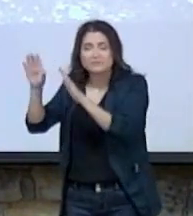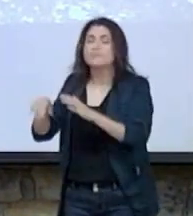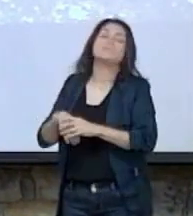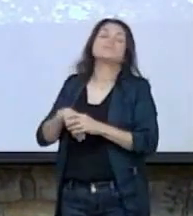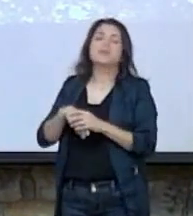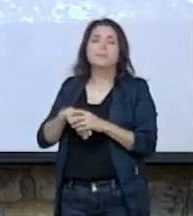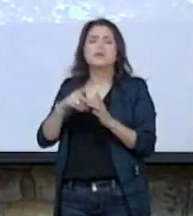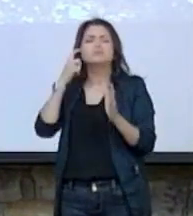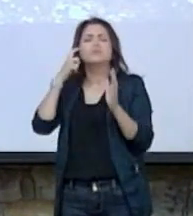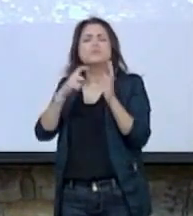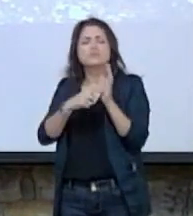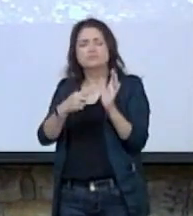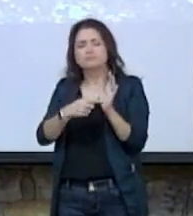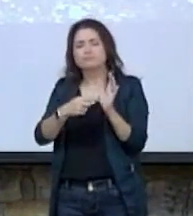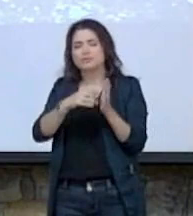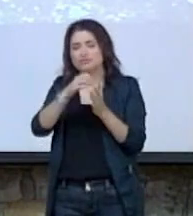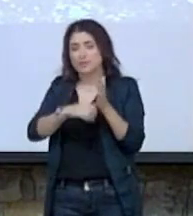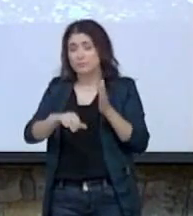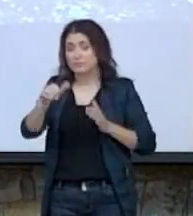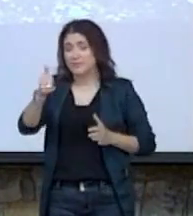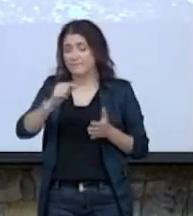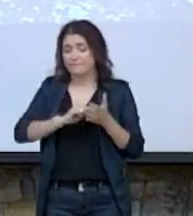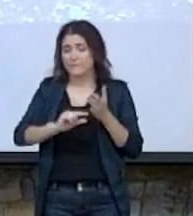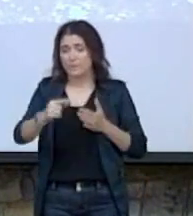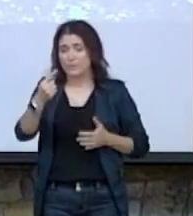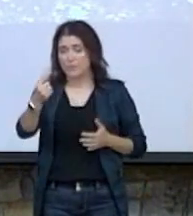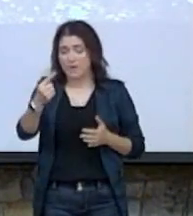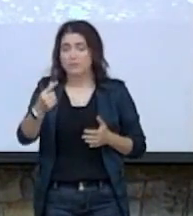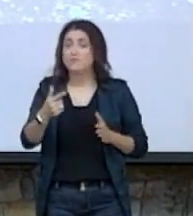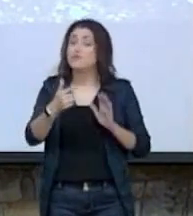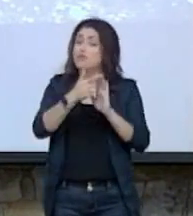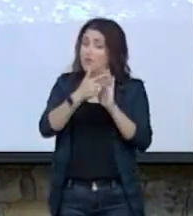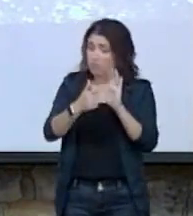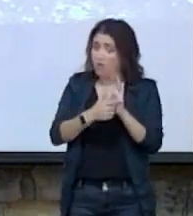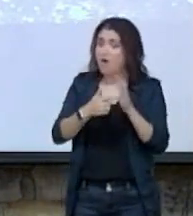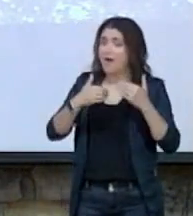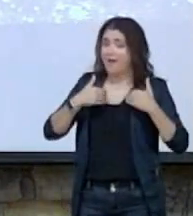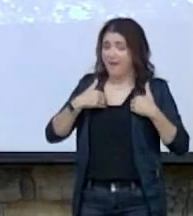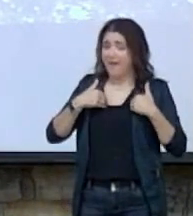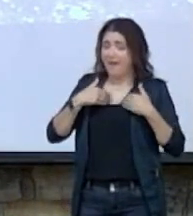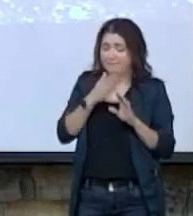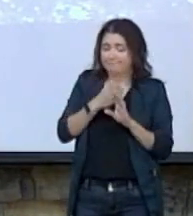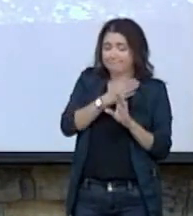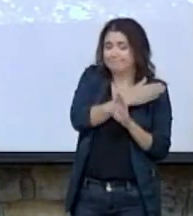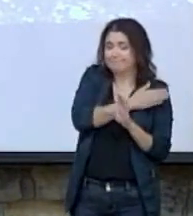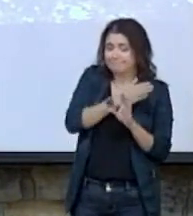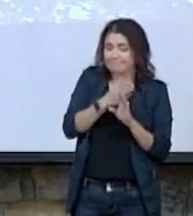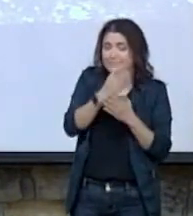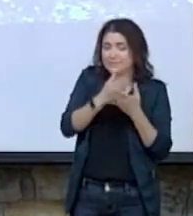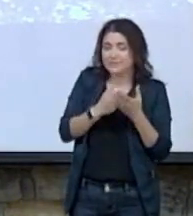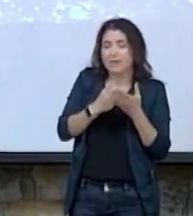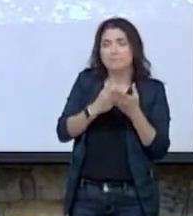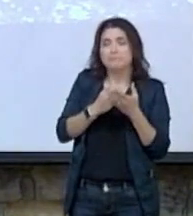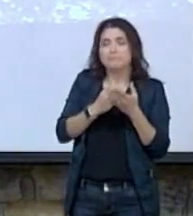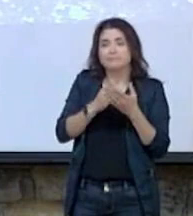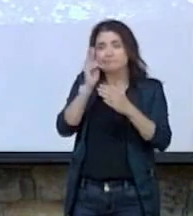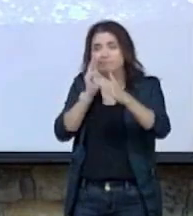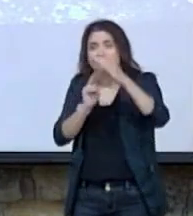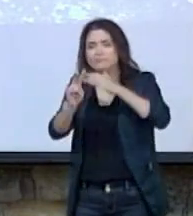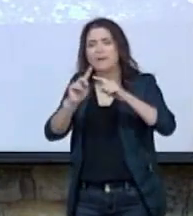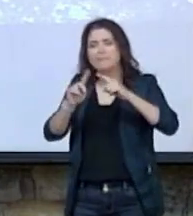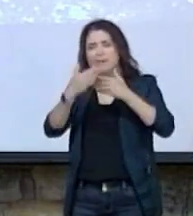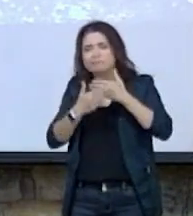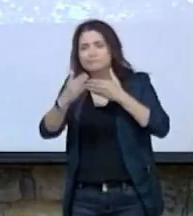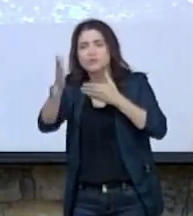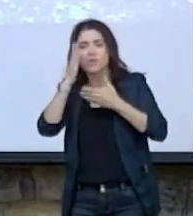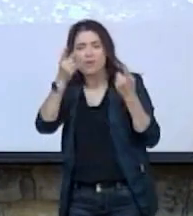says in chapter 10 and verse 1. For since the law has but a shadow of the good things to come, instead of the true